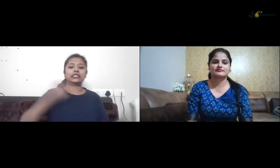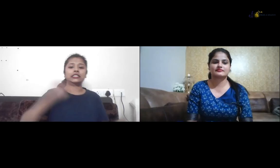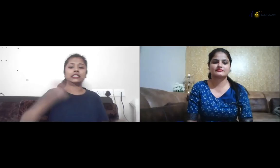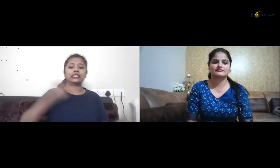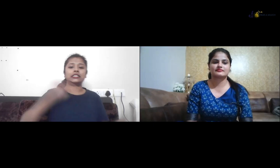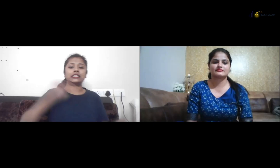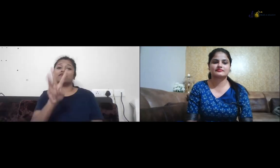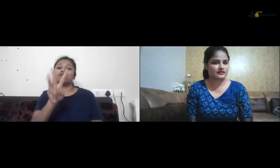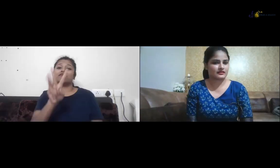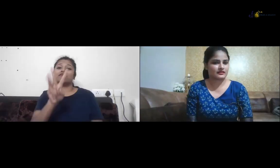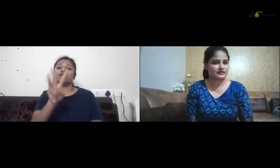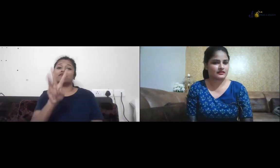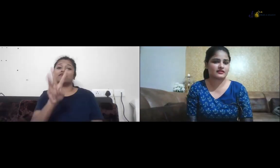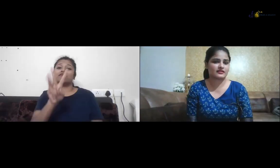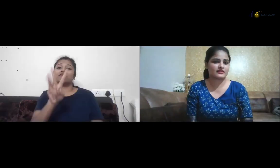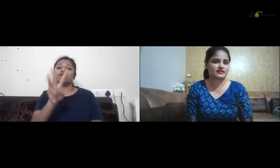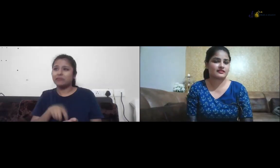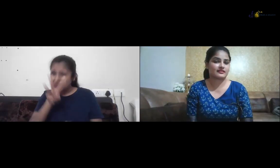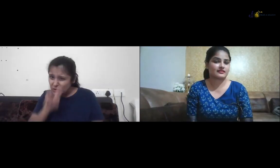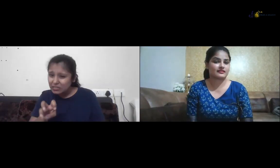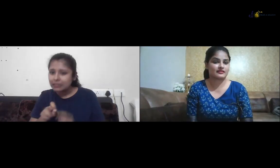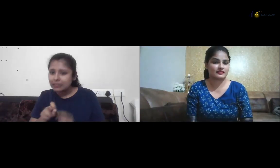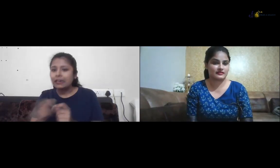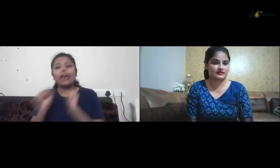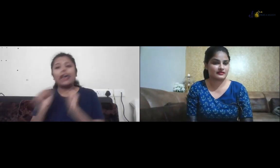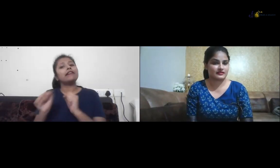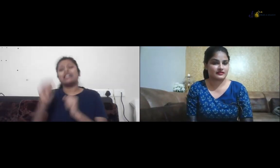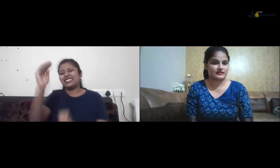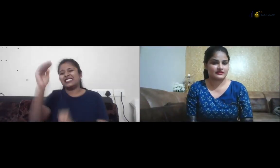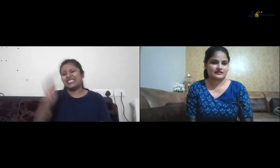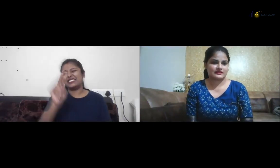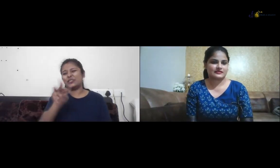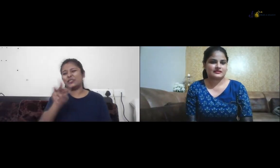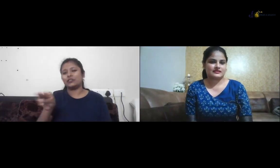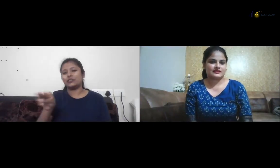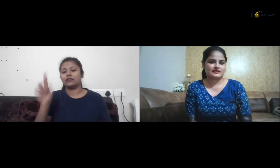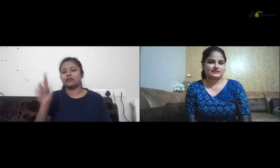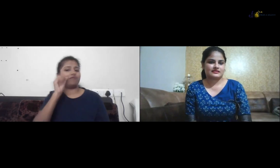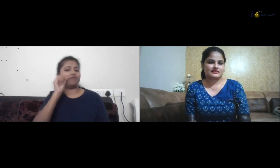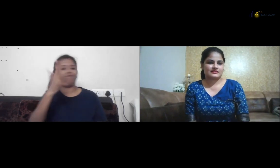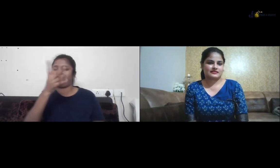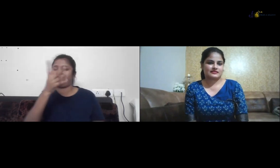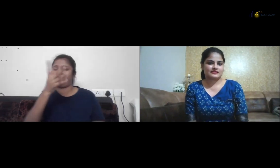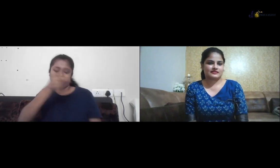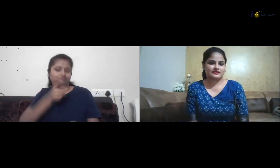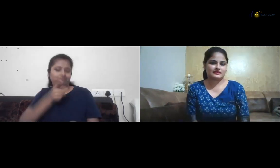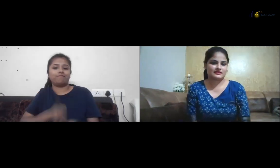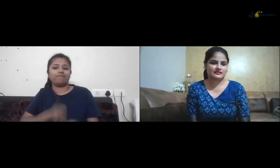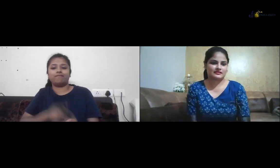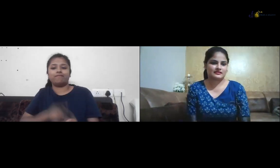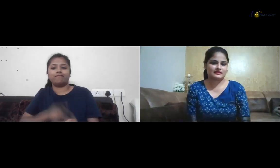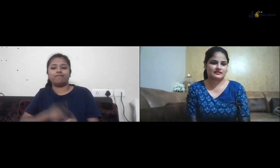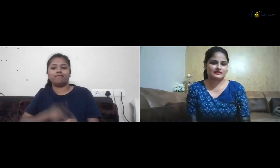I say, oh, this is so good. How much you want to take 3,000? This is the cost of the dress. But I was not able to take that. So I want to